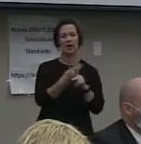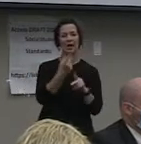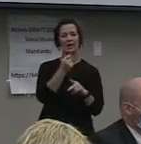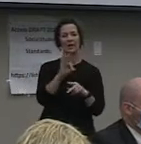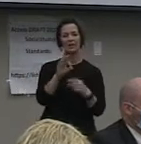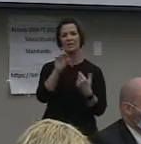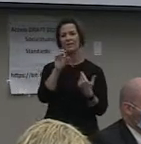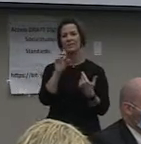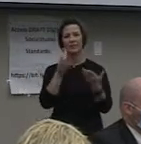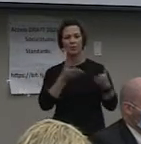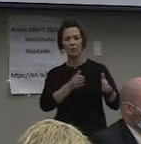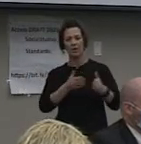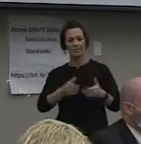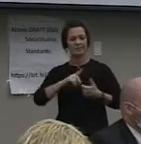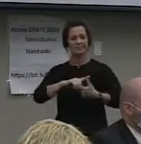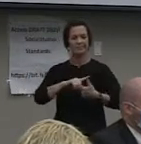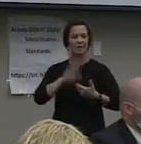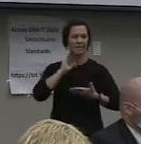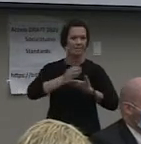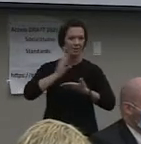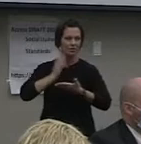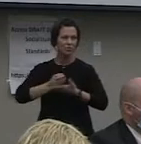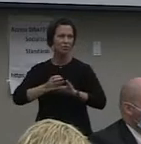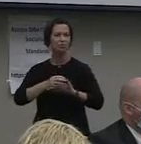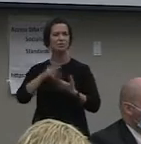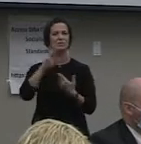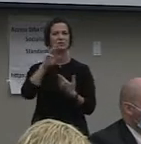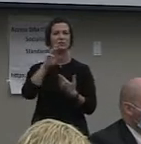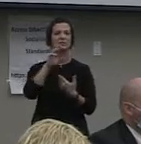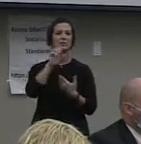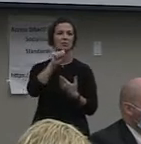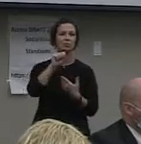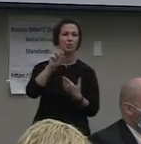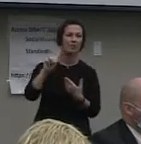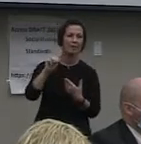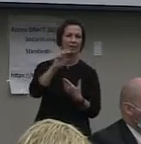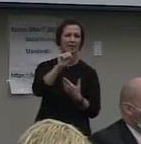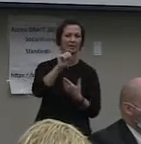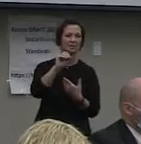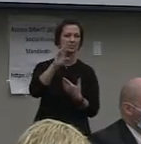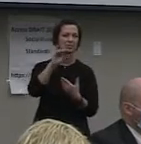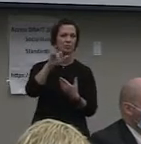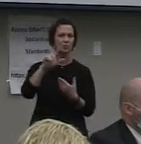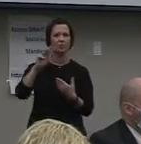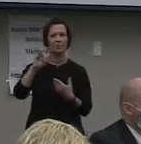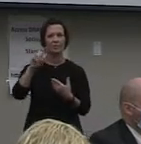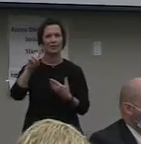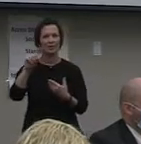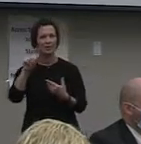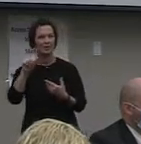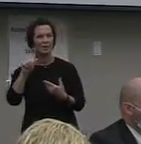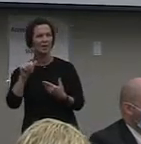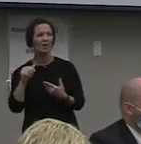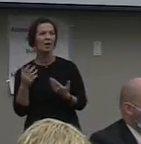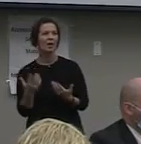pictures, videos, multimedia, so kids can really have, we should be talking about, like, we don't have to create the pictures because the pictures already exist, and so what we'll be doing is giving